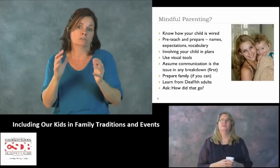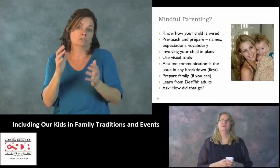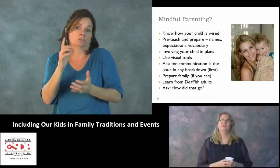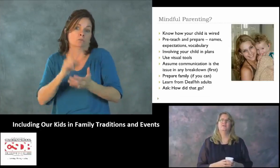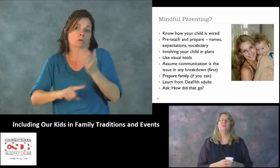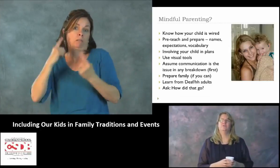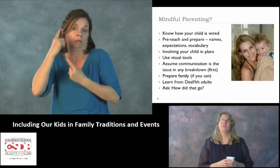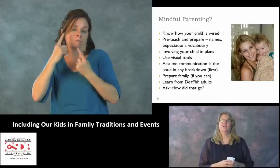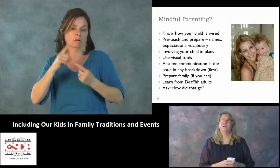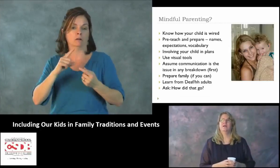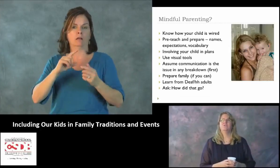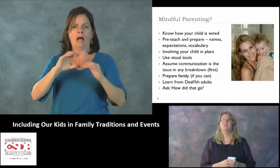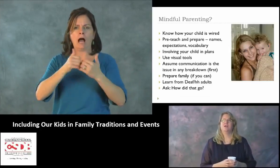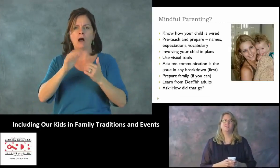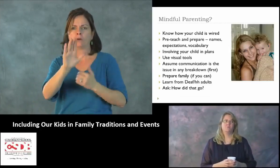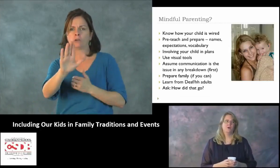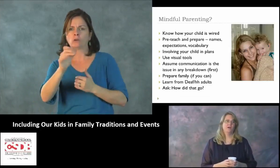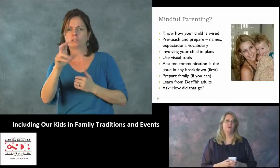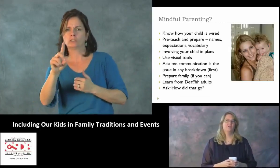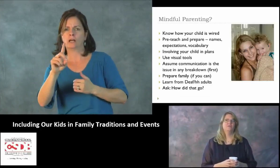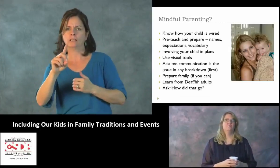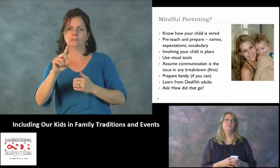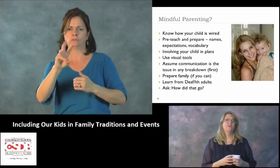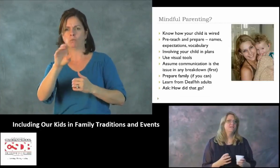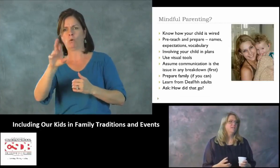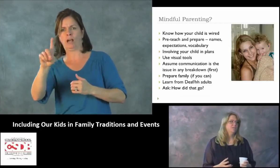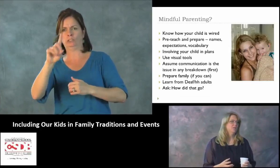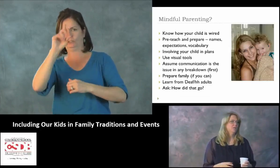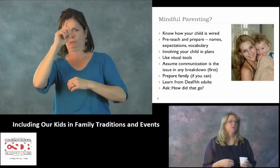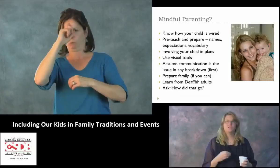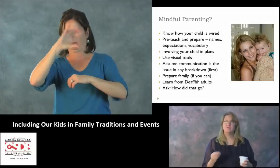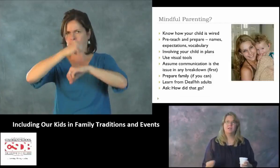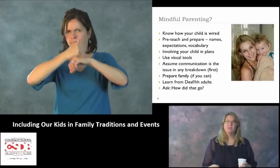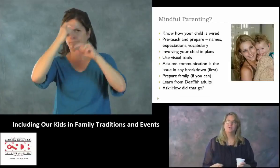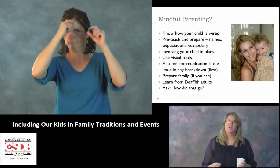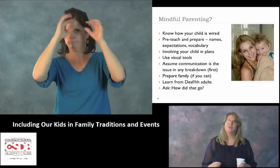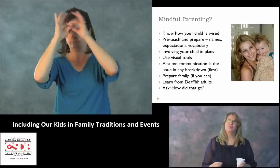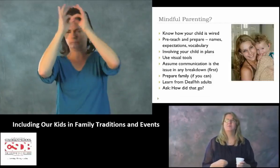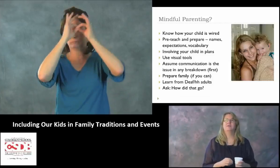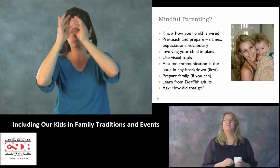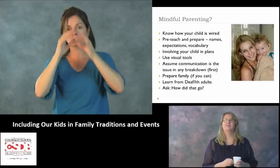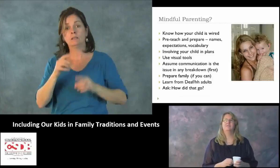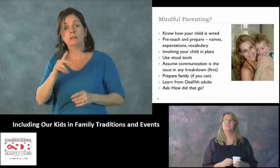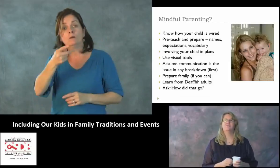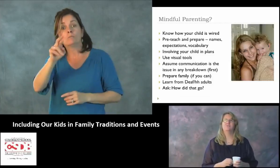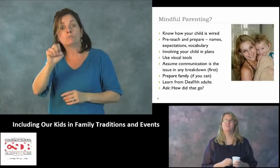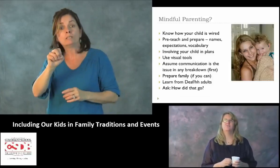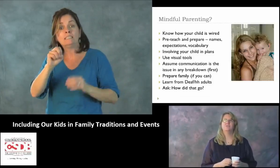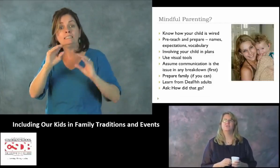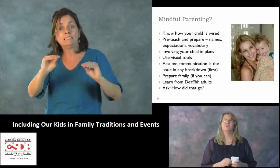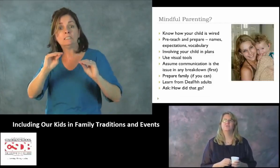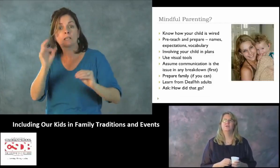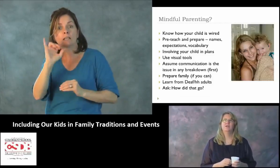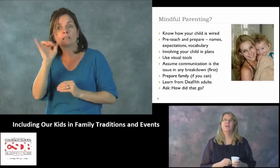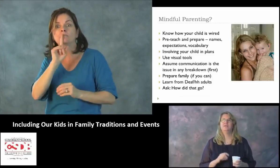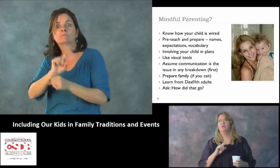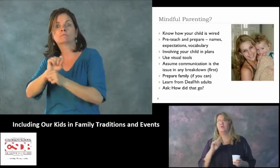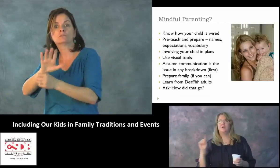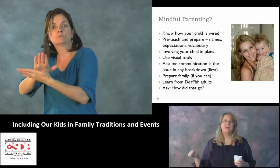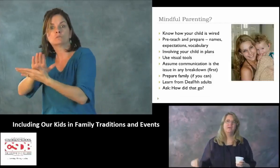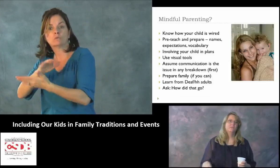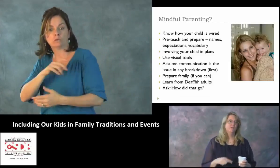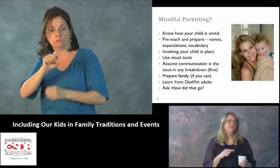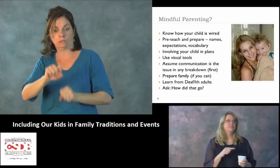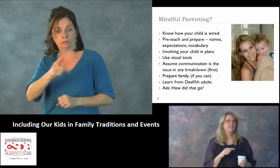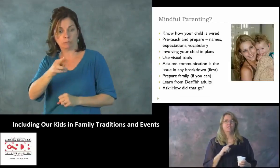about. You know, looking at how your child's wired, pre-teaching, just like you learned about the teachers in school do, and then